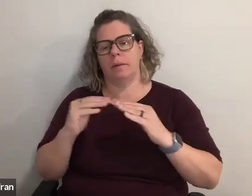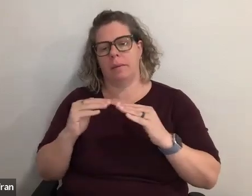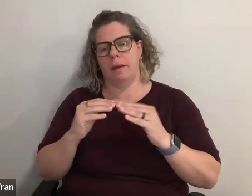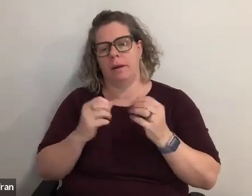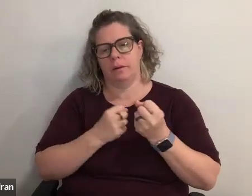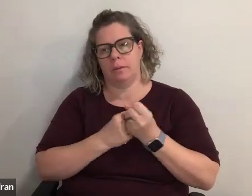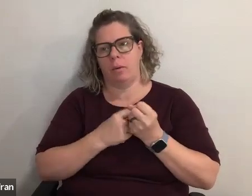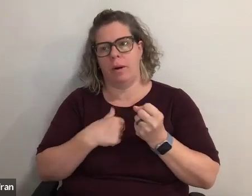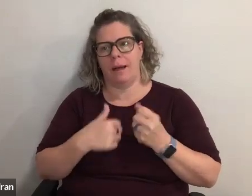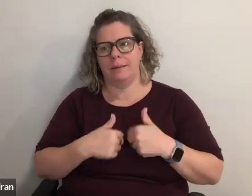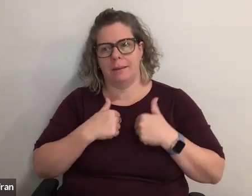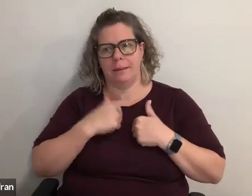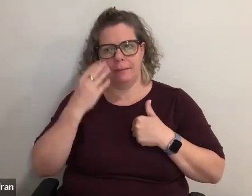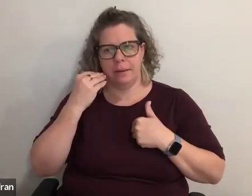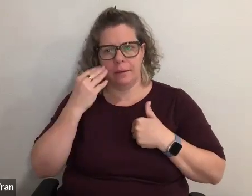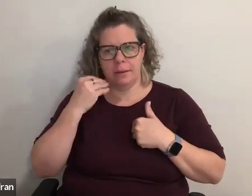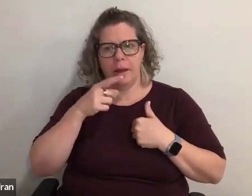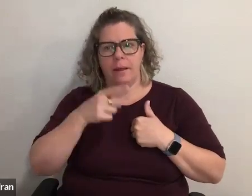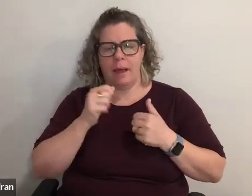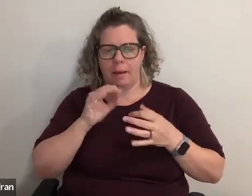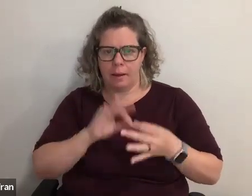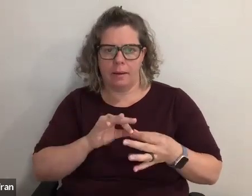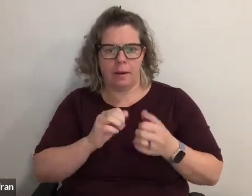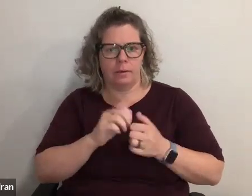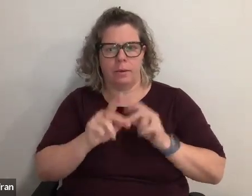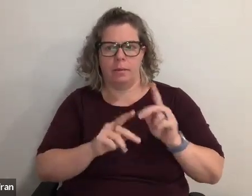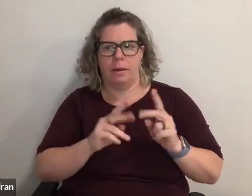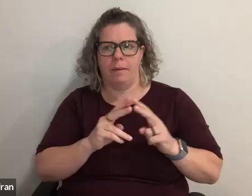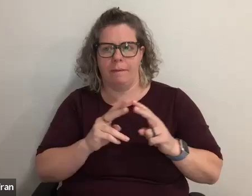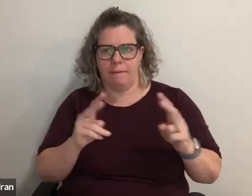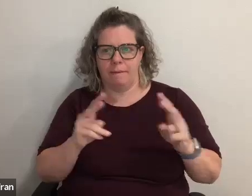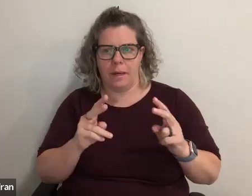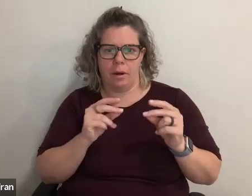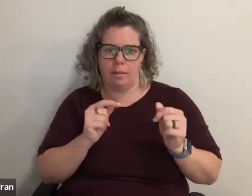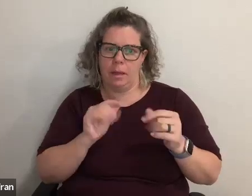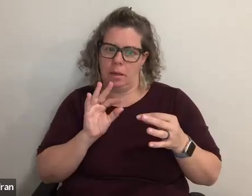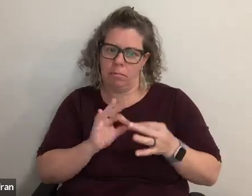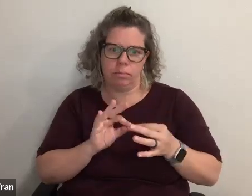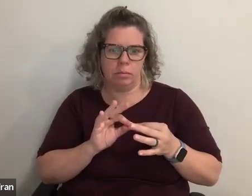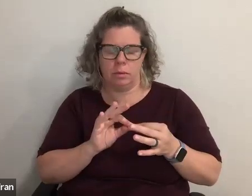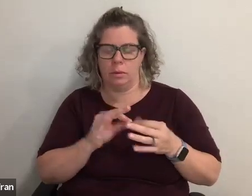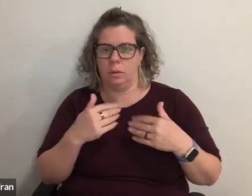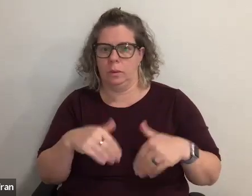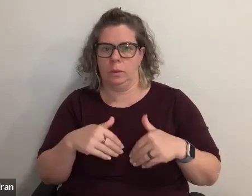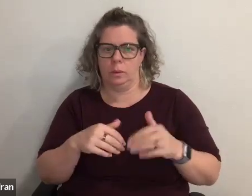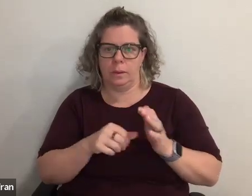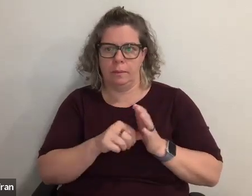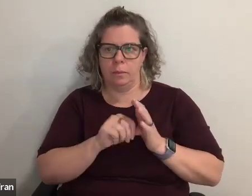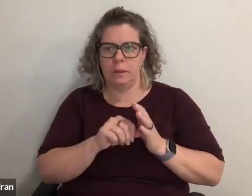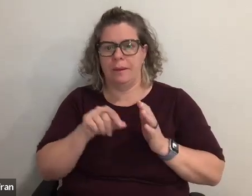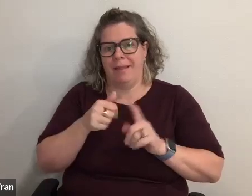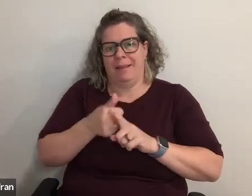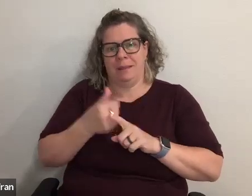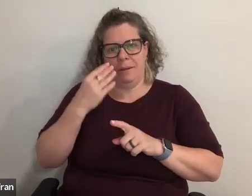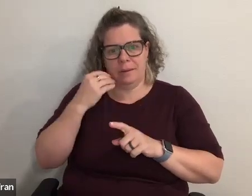lived experience where really they're able to connect with someone in a pretty immediate and uncanny way, right? They've been in crisis,